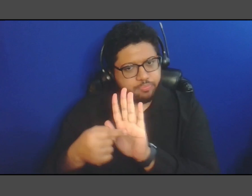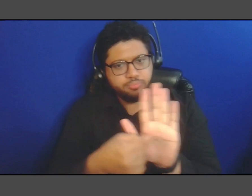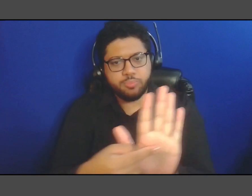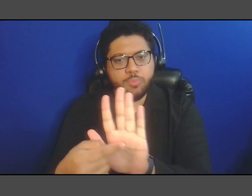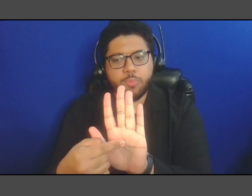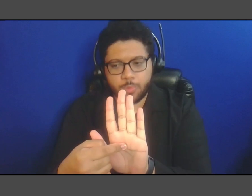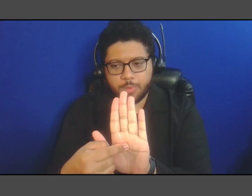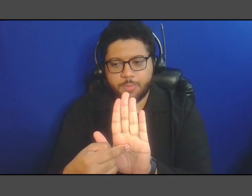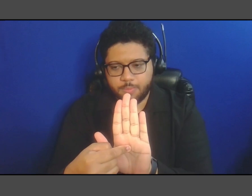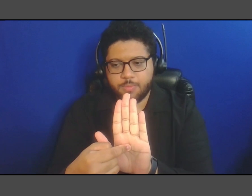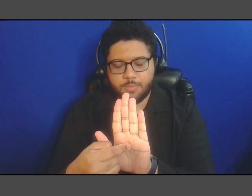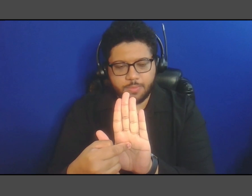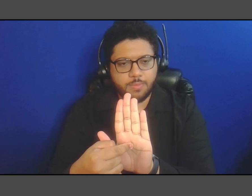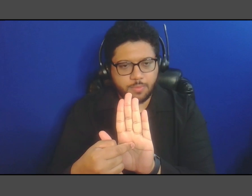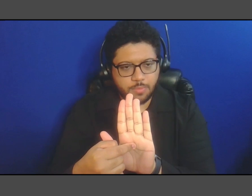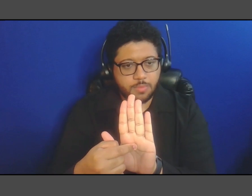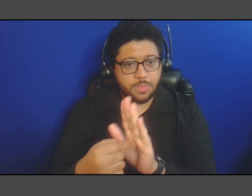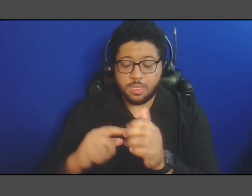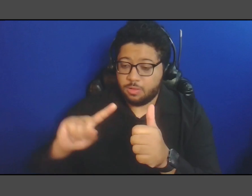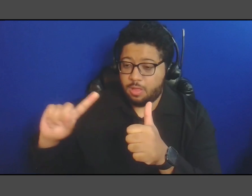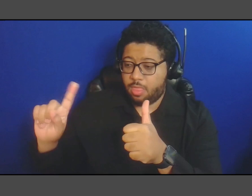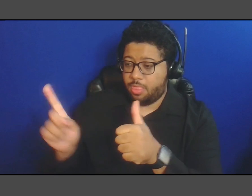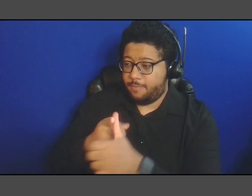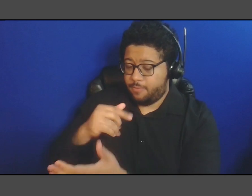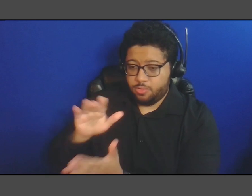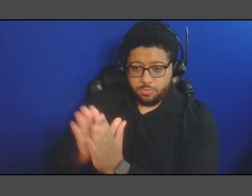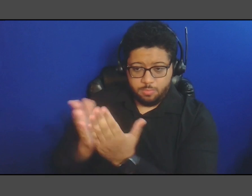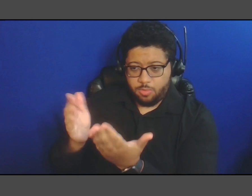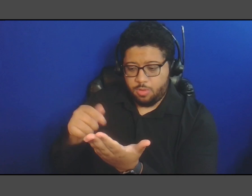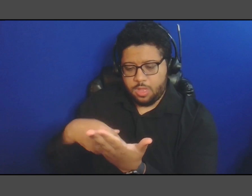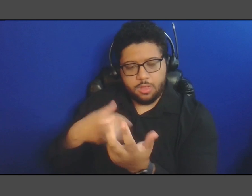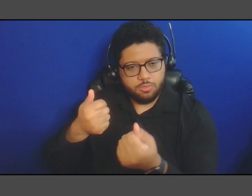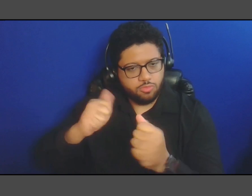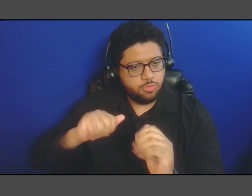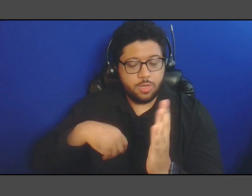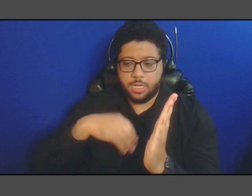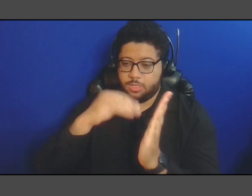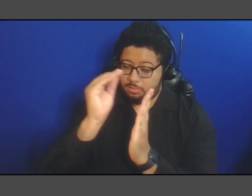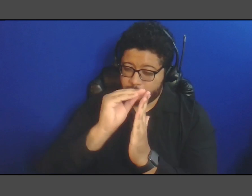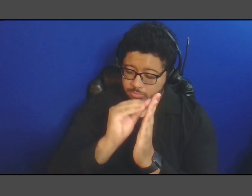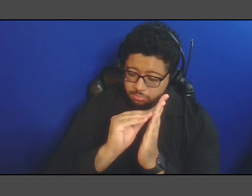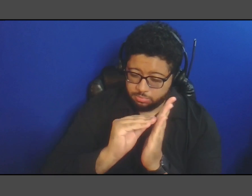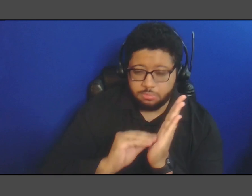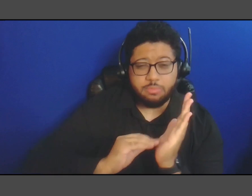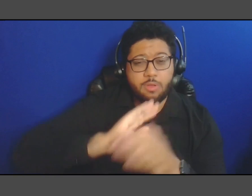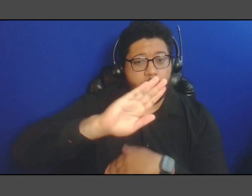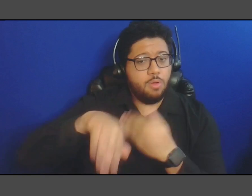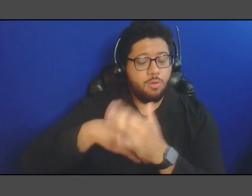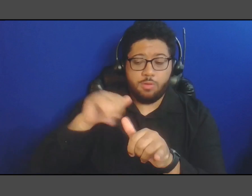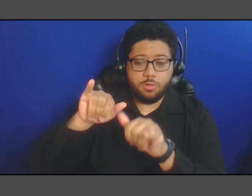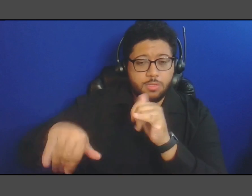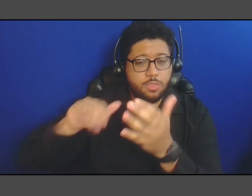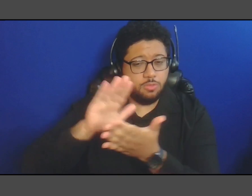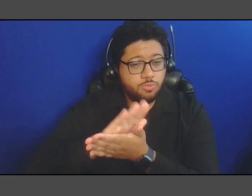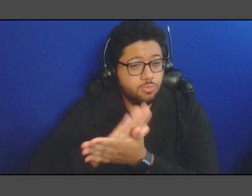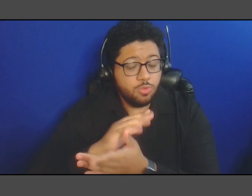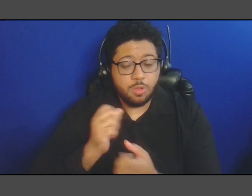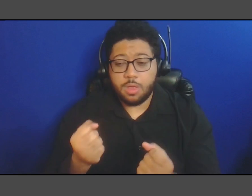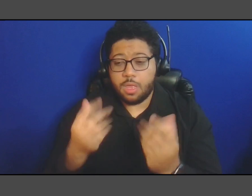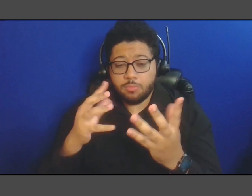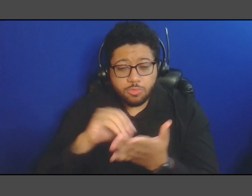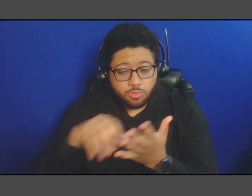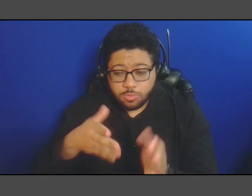first volume, we set out to list every single boarding school, how many students were there, what tribes they came from, what